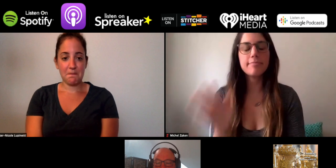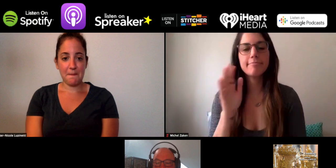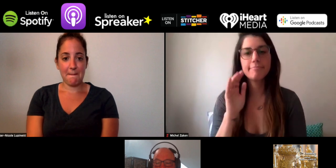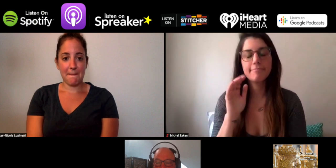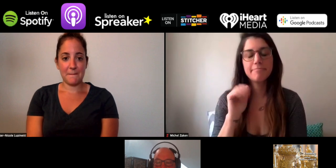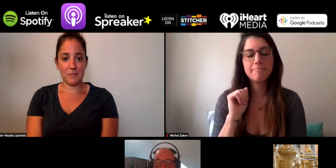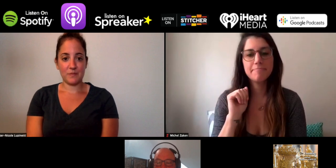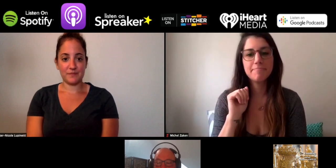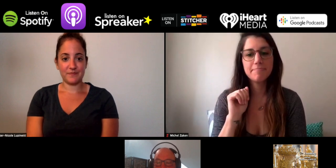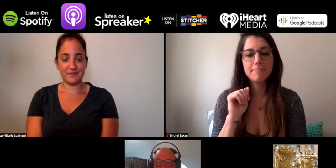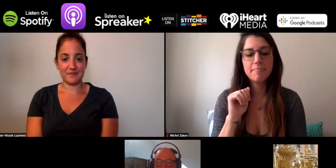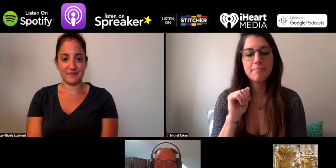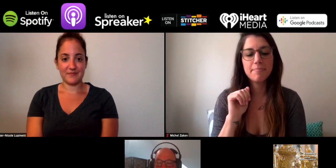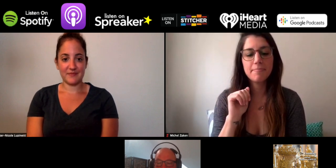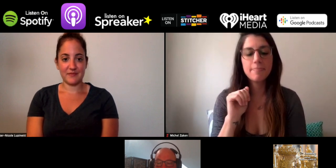yep.